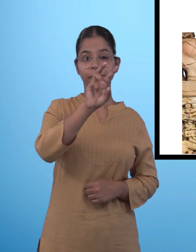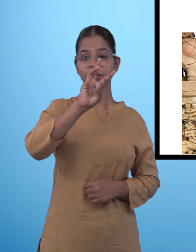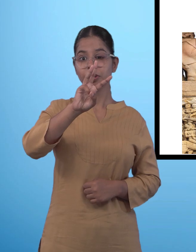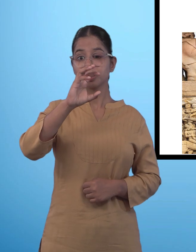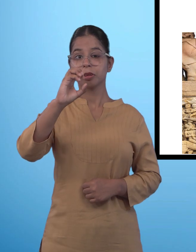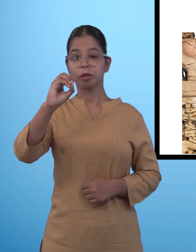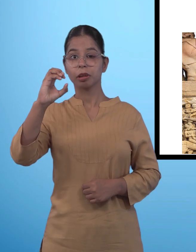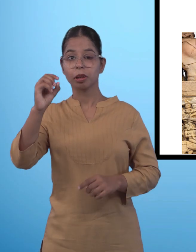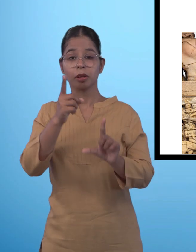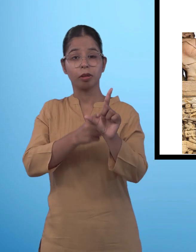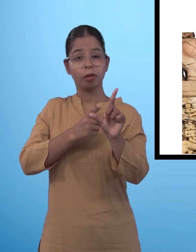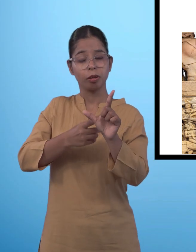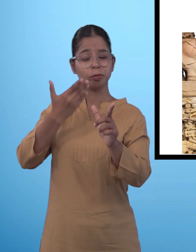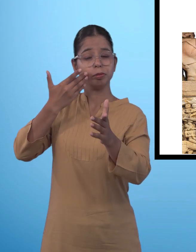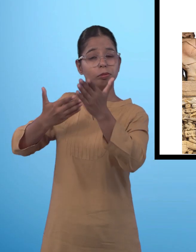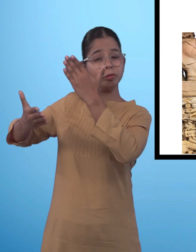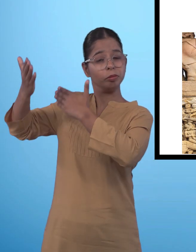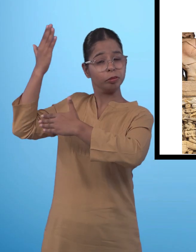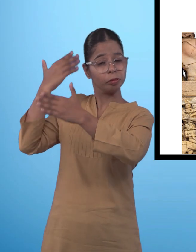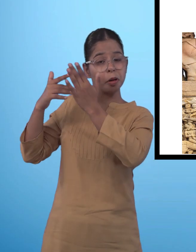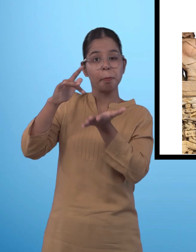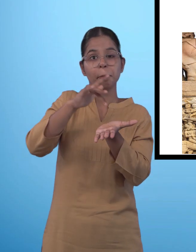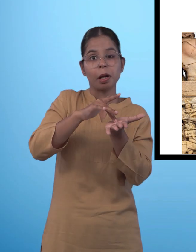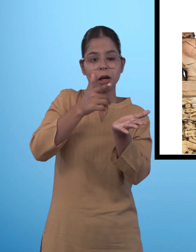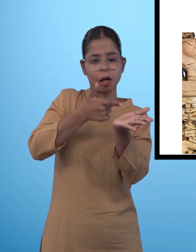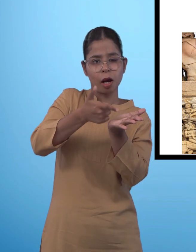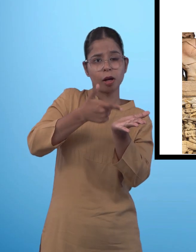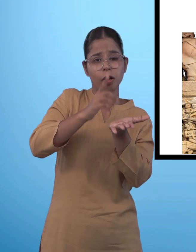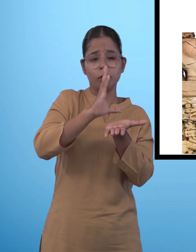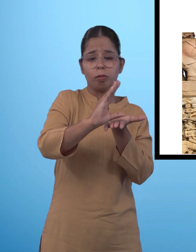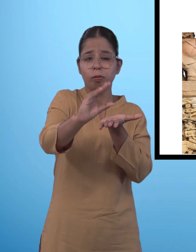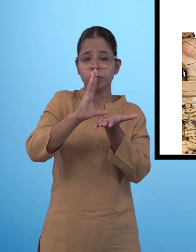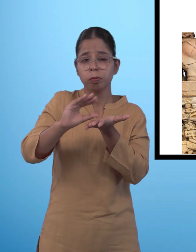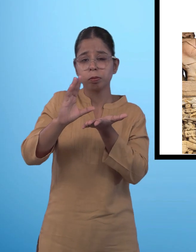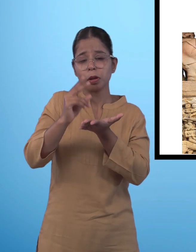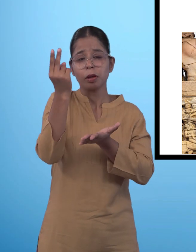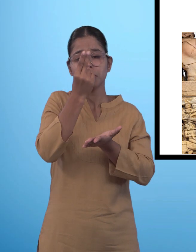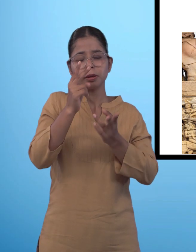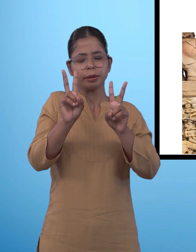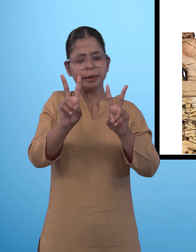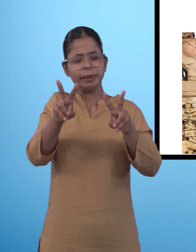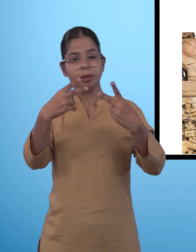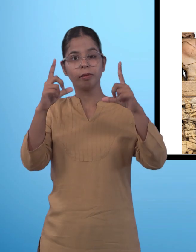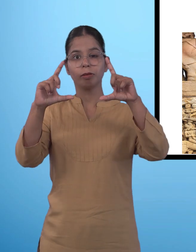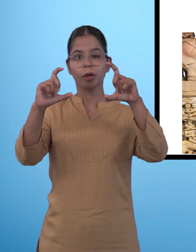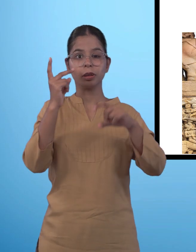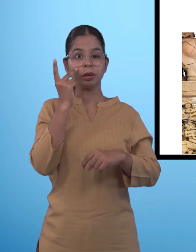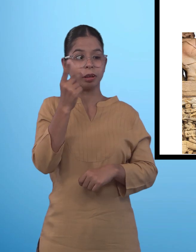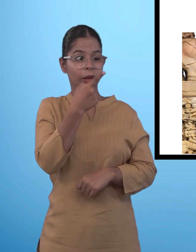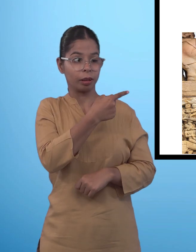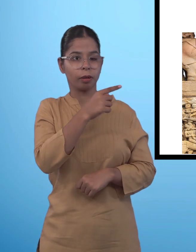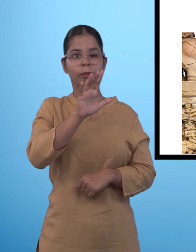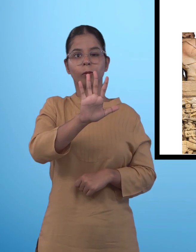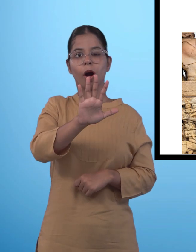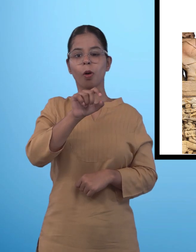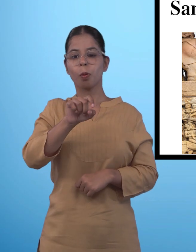Here we have figure 5.1, a scene from rural India about 2,300 years ago, north